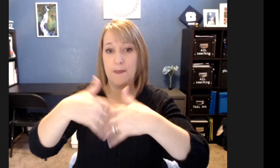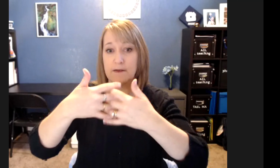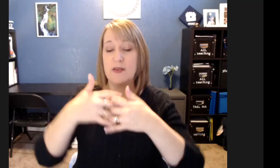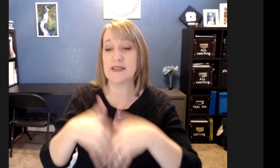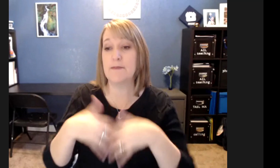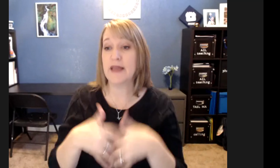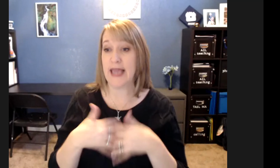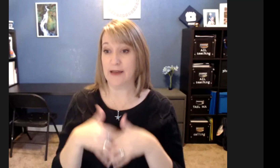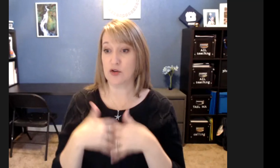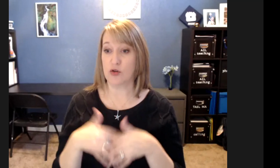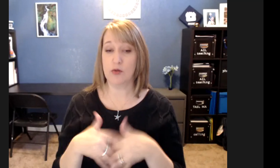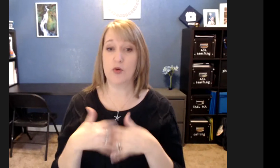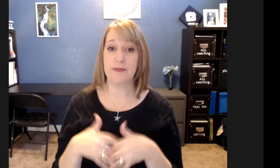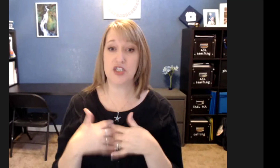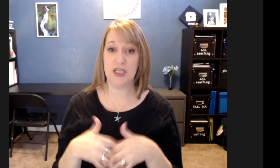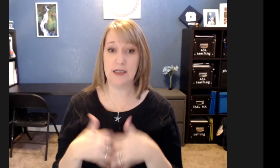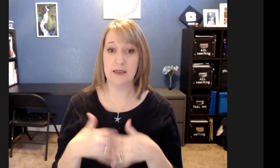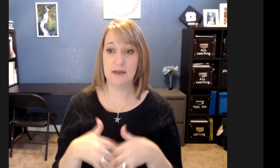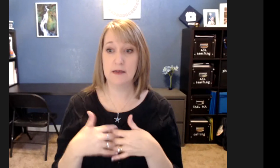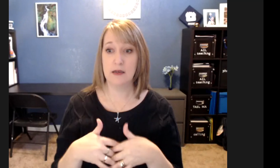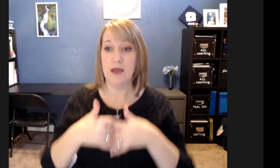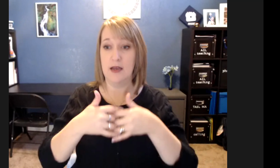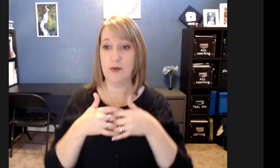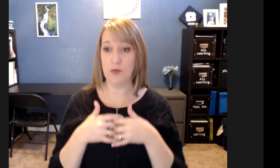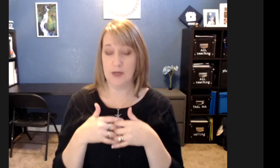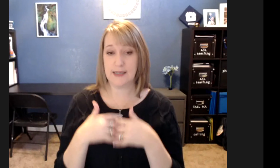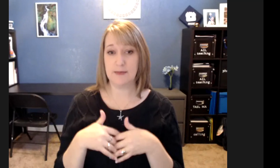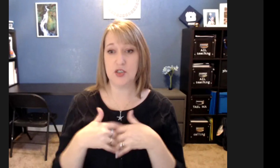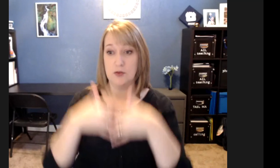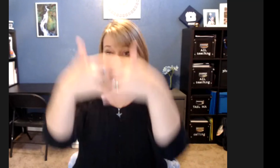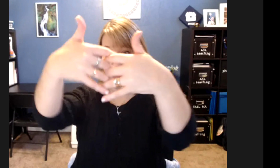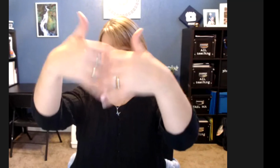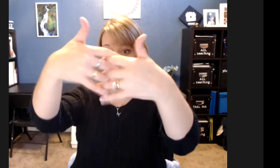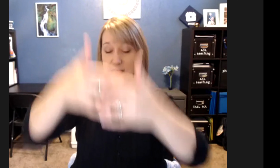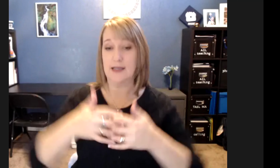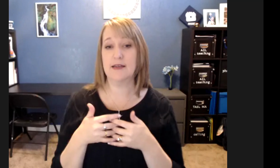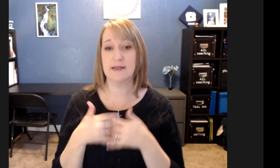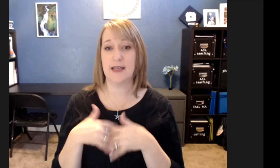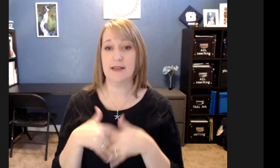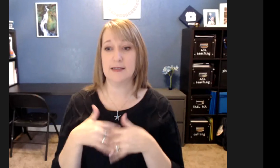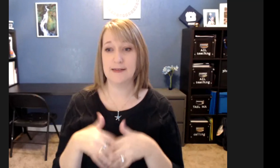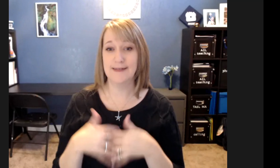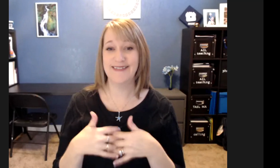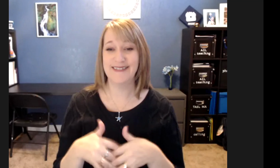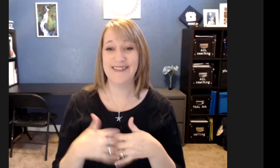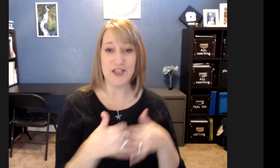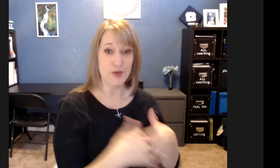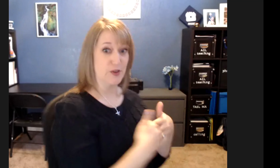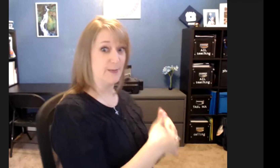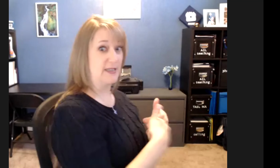So that's mechanical or machine. And I will relax my shoulders because it's not like it's like this in neutral space in